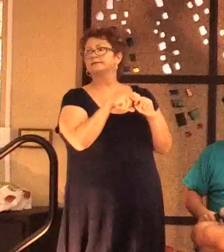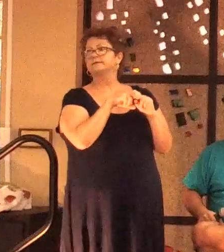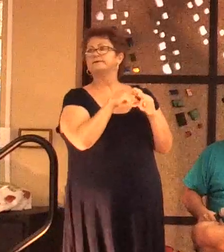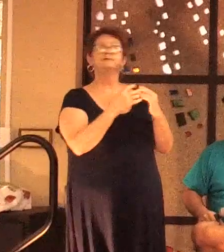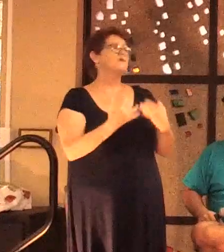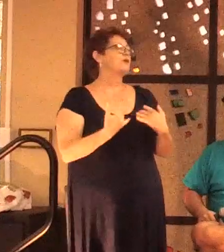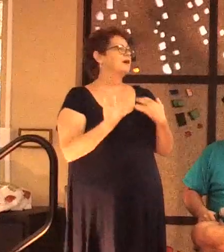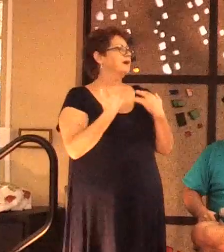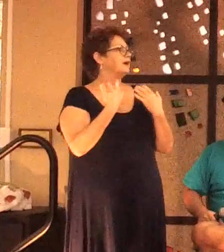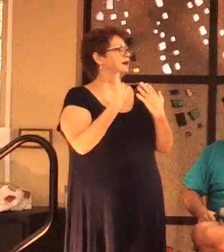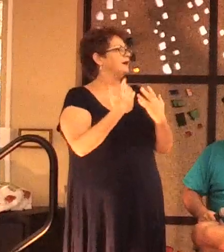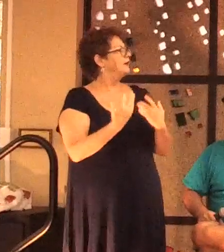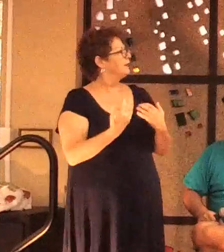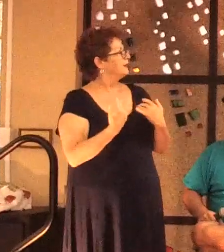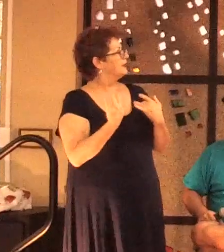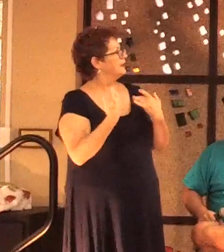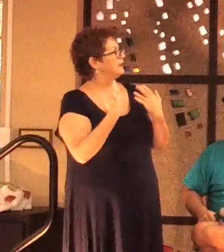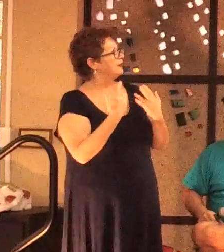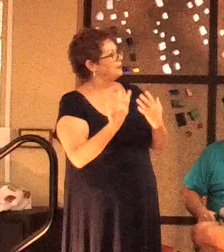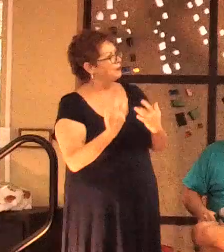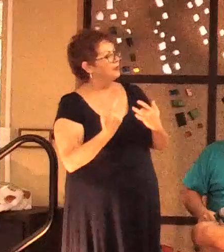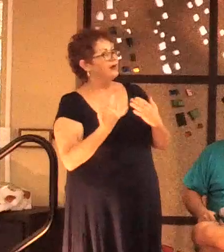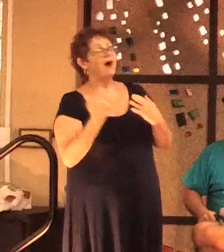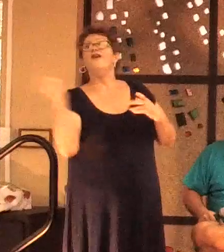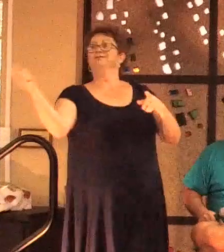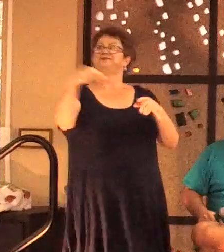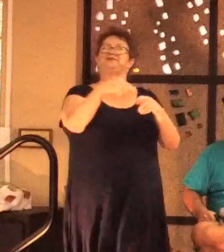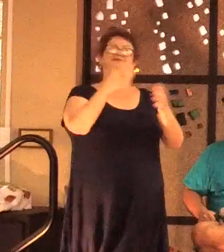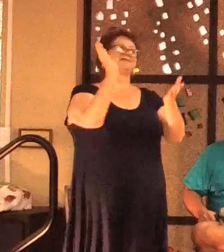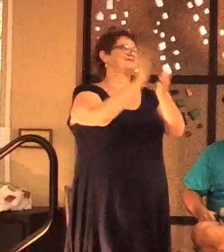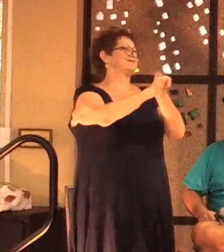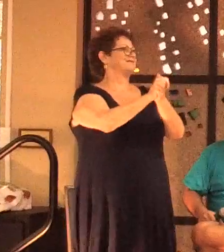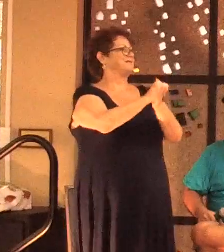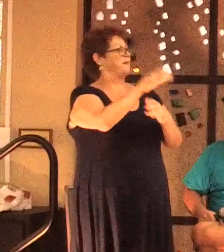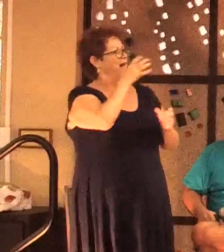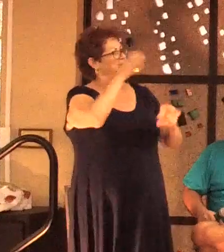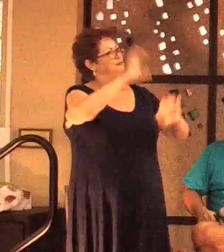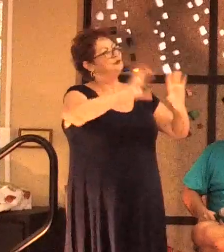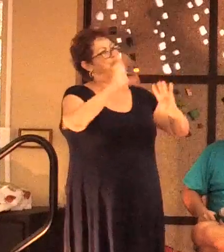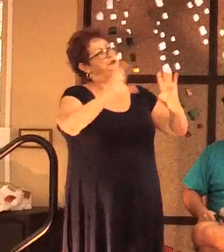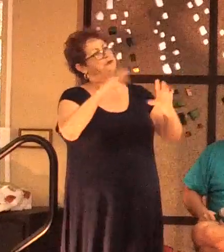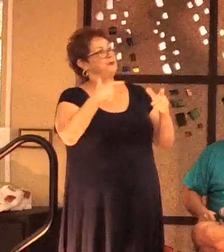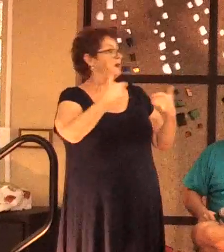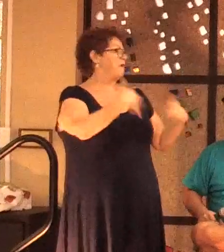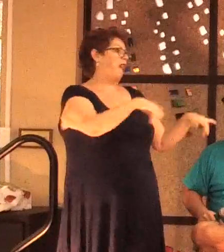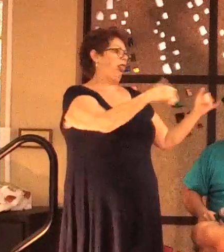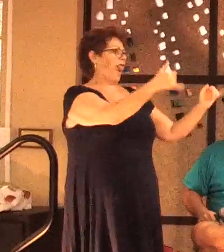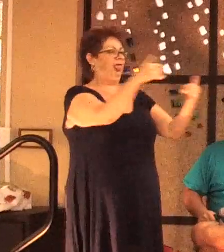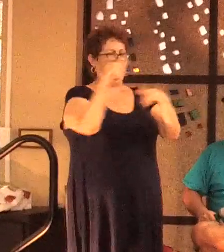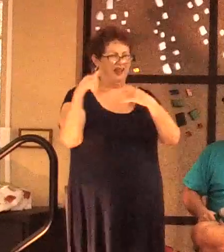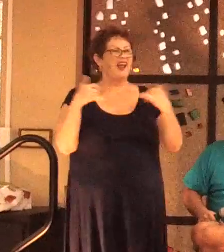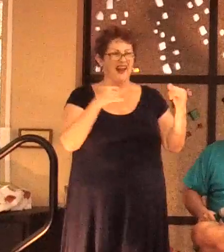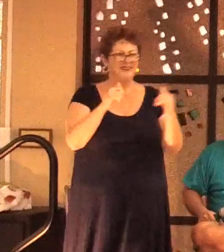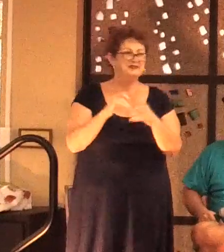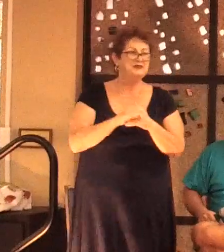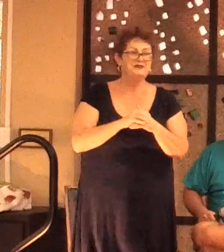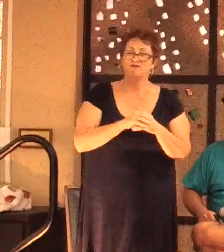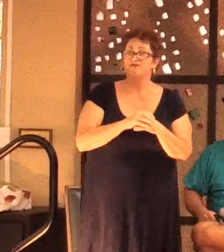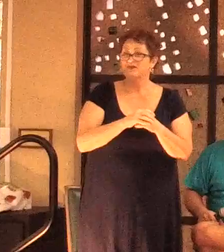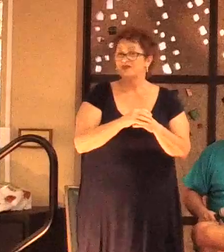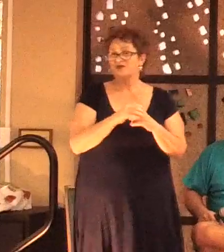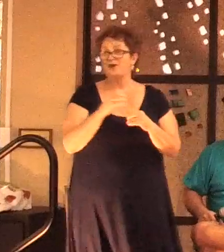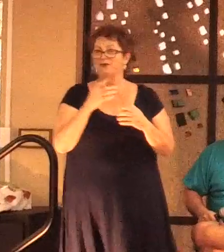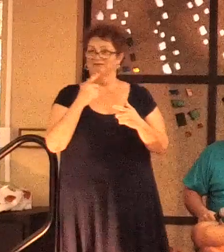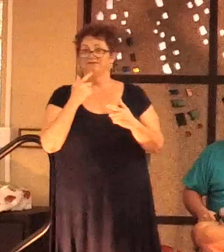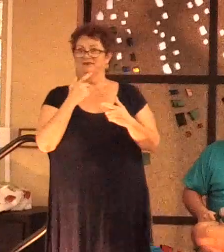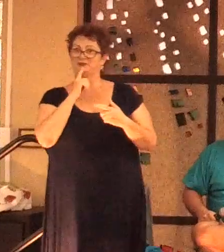homes and sit there and wait and wait and wait for them to come. And my mom would talk, and we would play with the